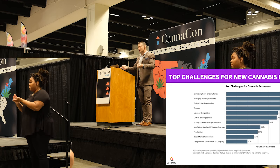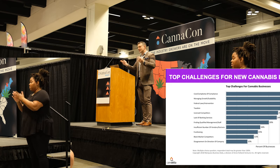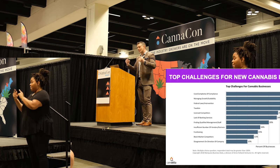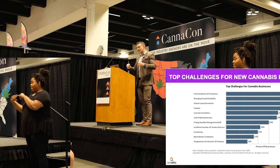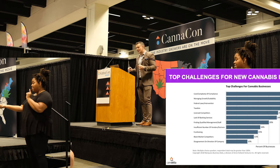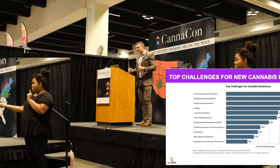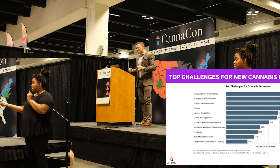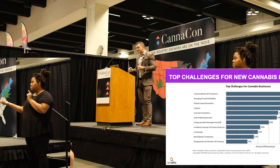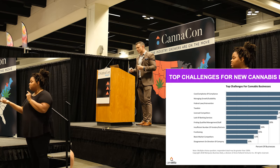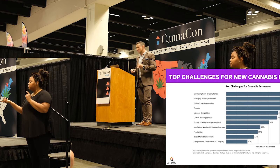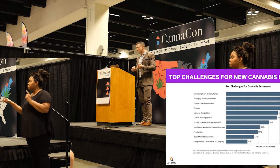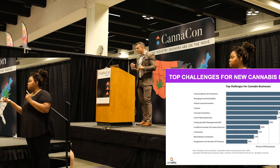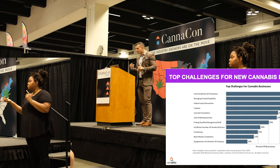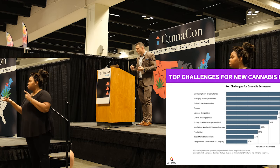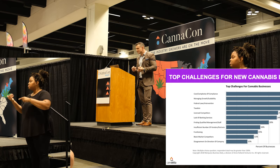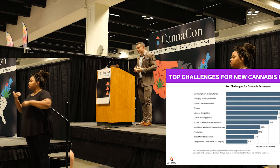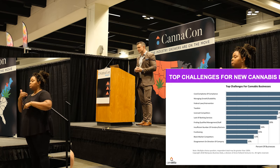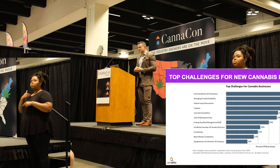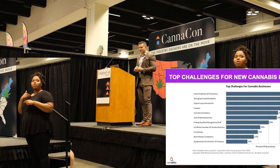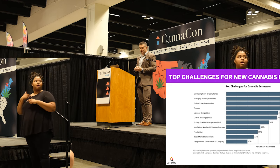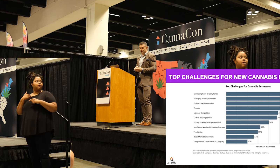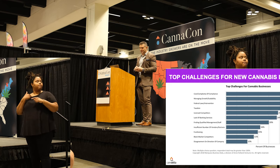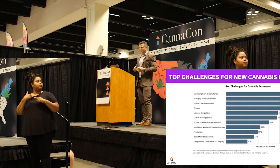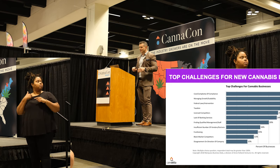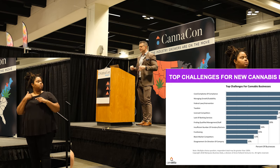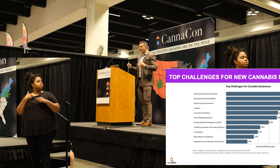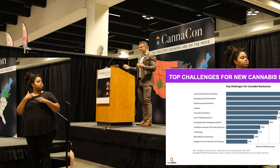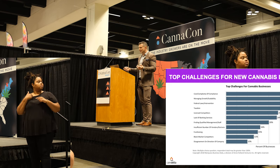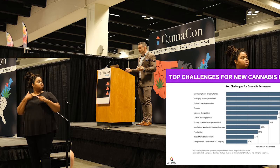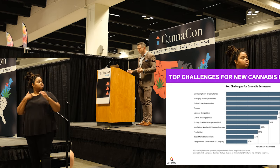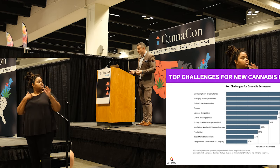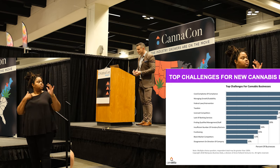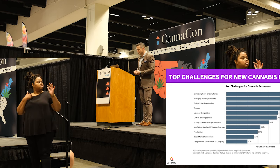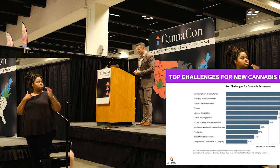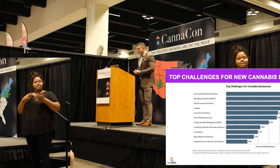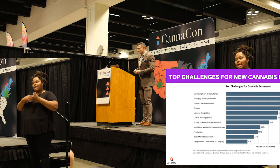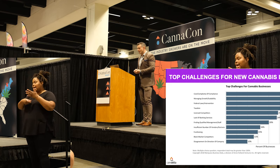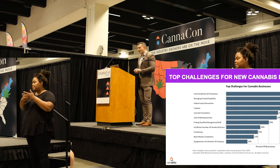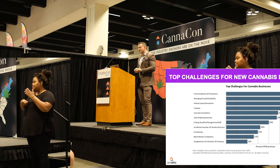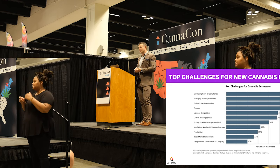And then following that, we have federal law compliance, intervention, taxation,